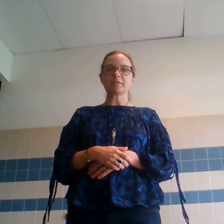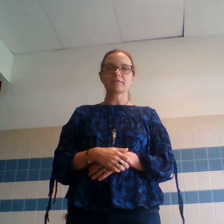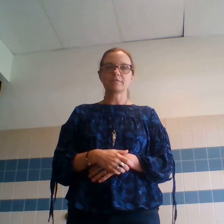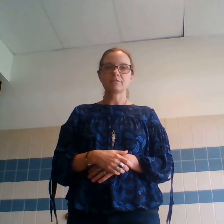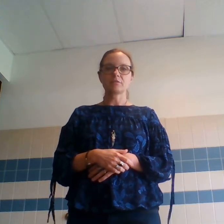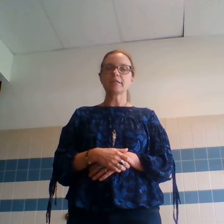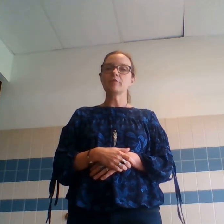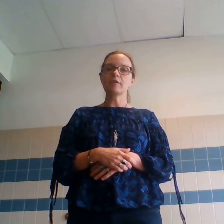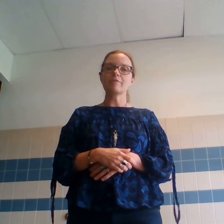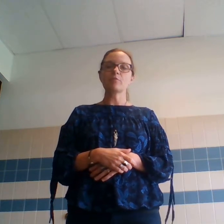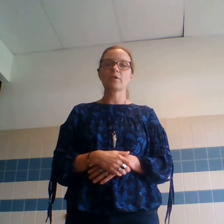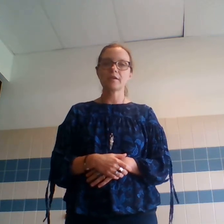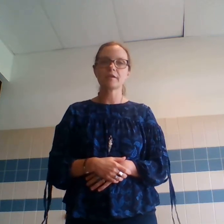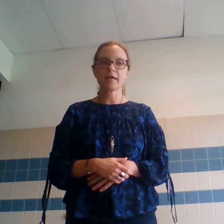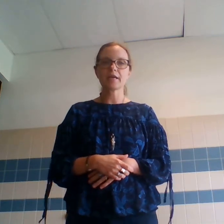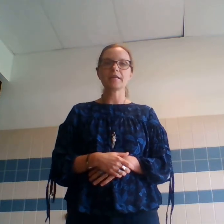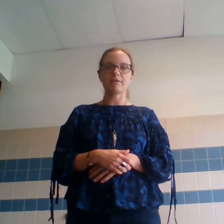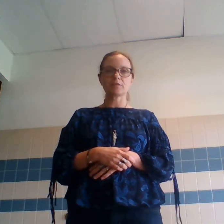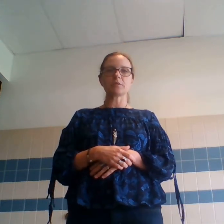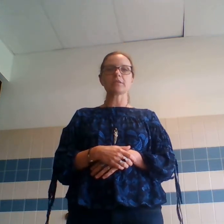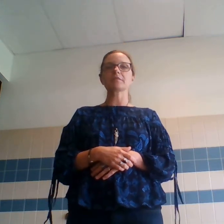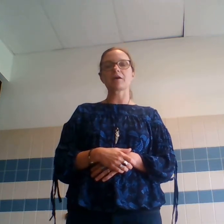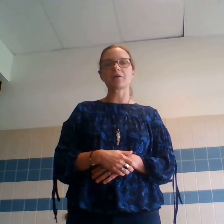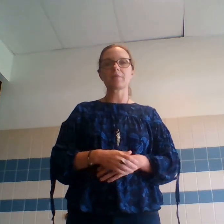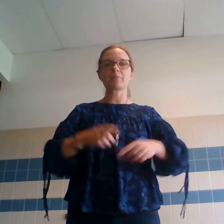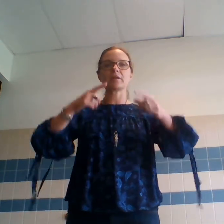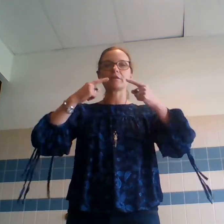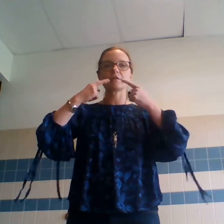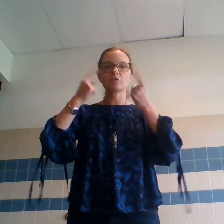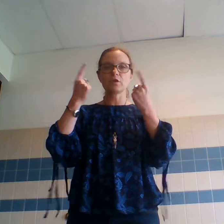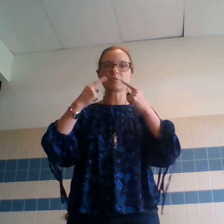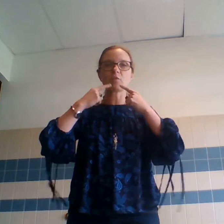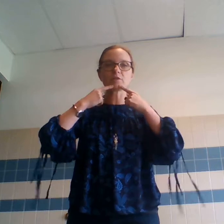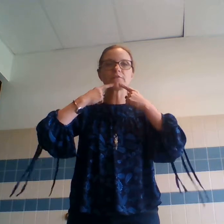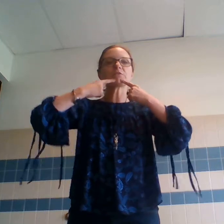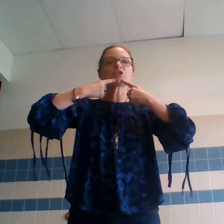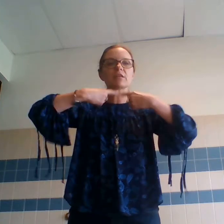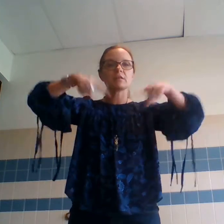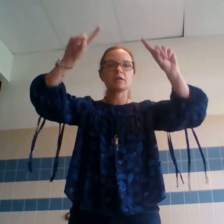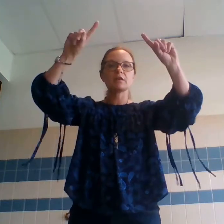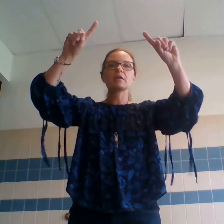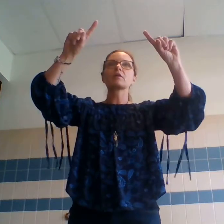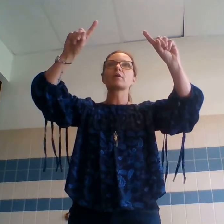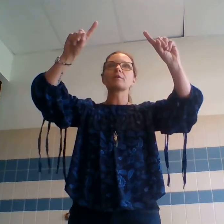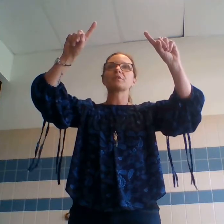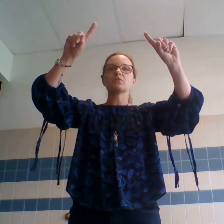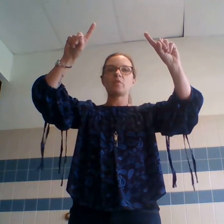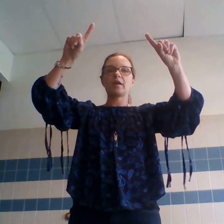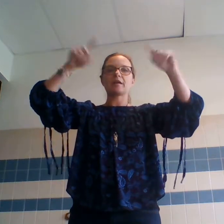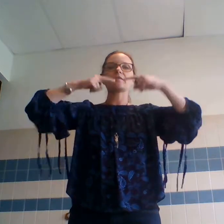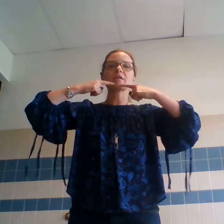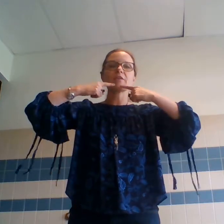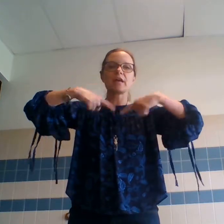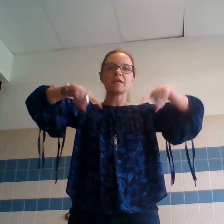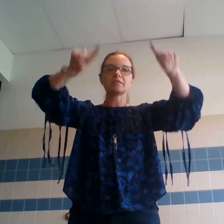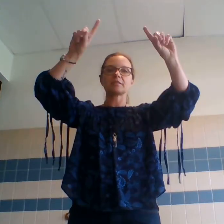Announcement, just like you hear every morning. Okay, announcement. This is how I remember it. 2 number 1s off the chin. Going up this way, I think of it as